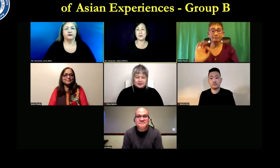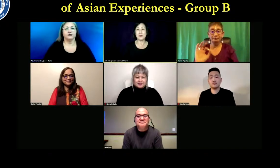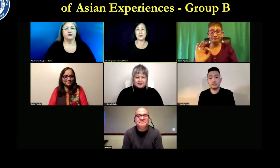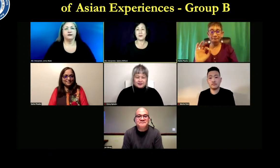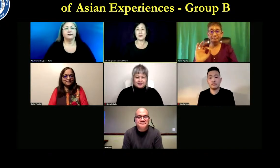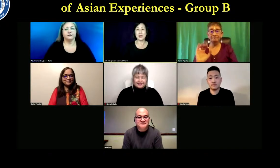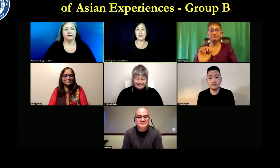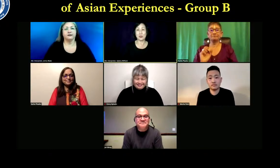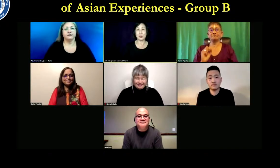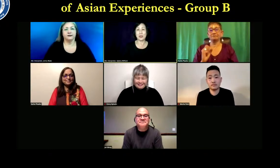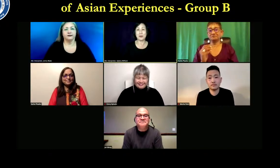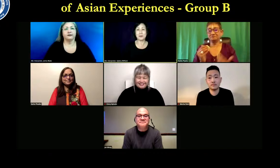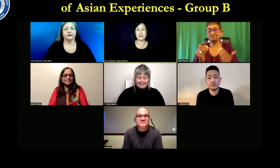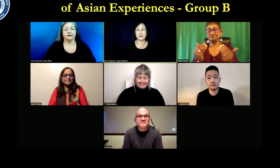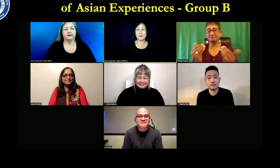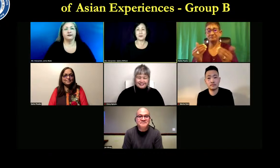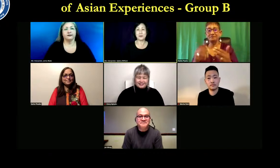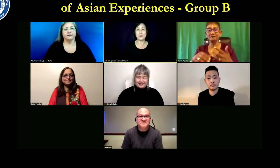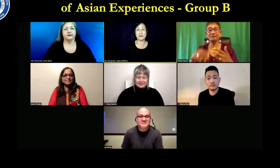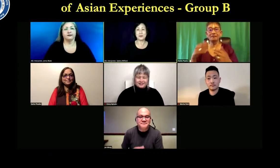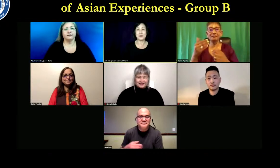Q&A after the break.